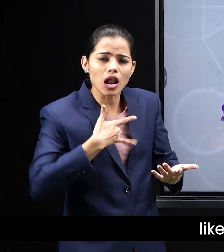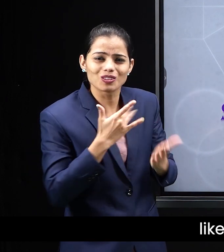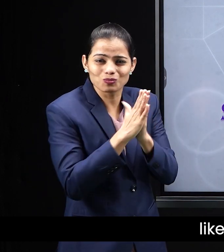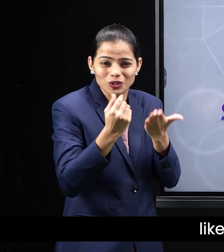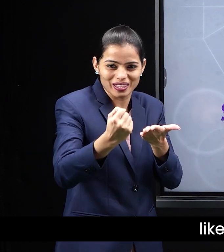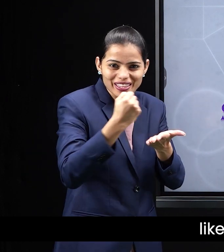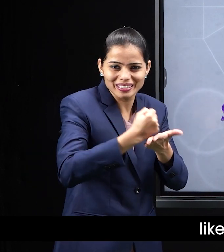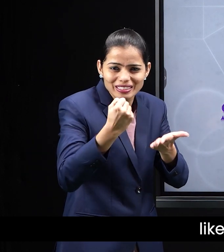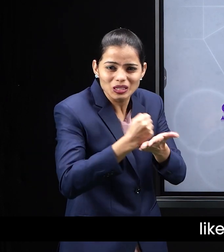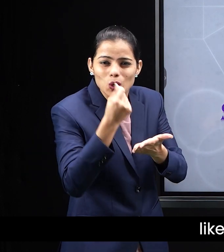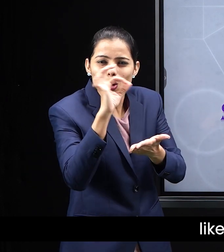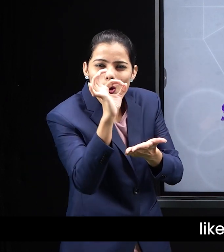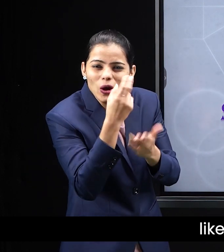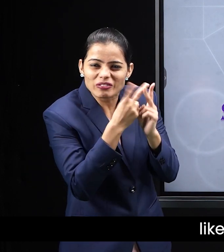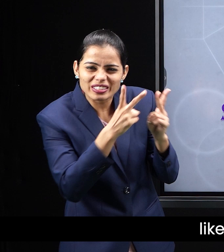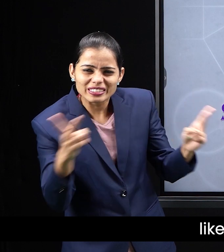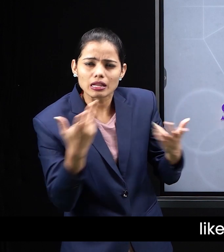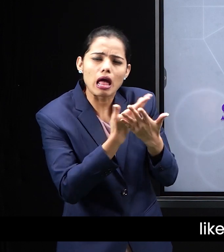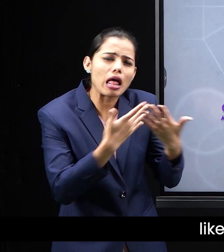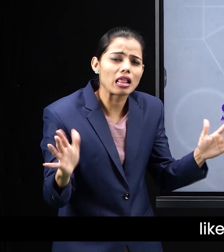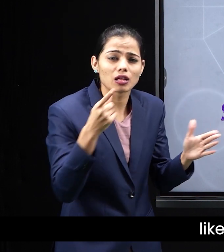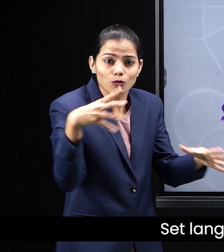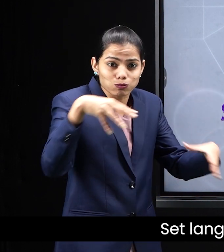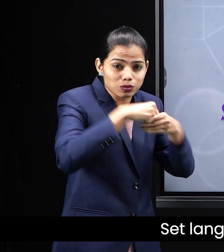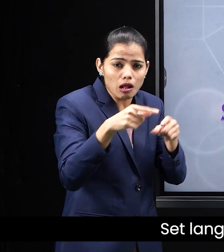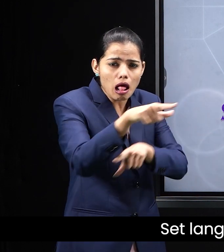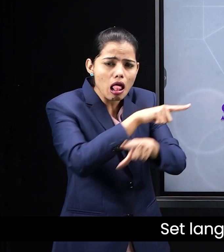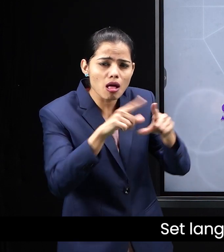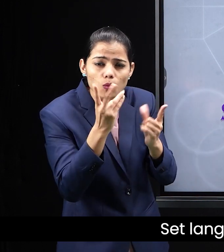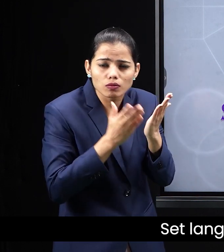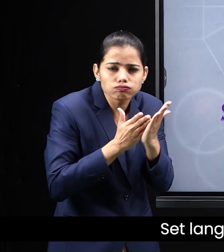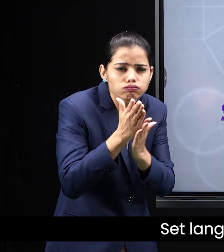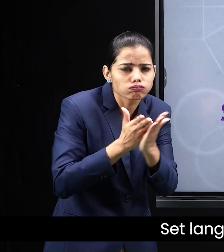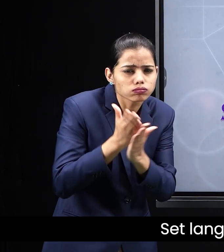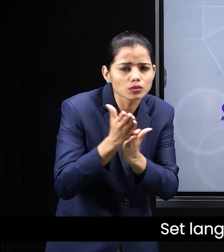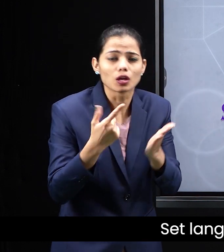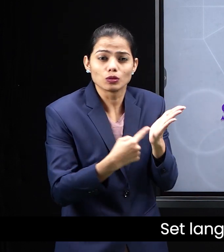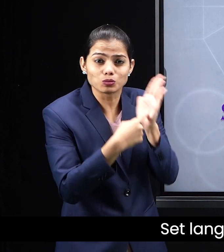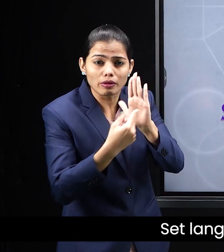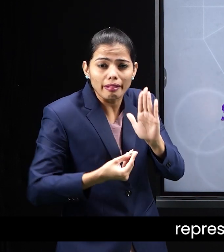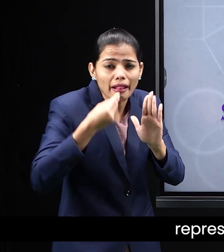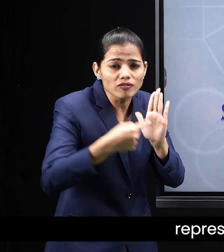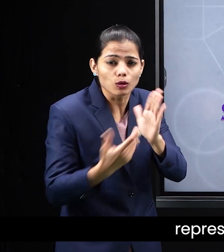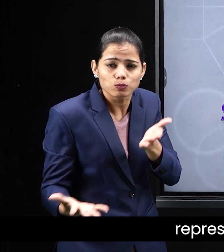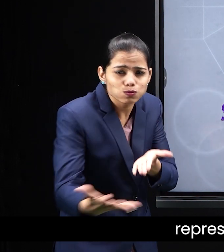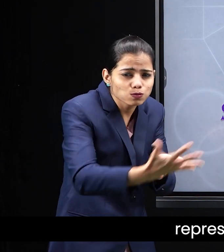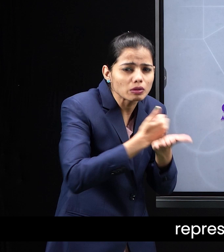books, stamps, coins, etc. Set language is a mathematical way of representing a collection